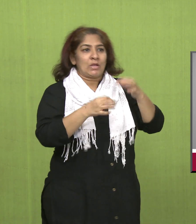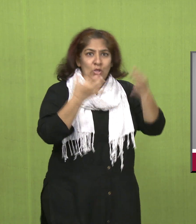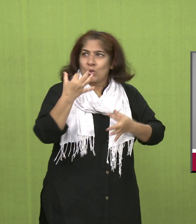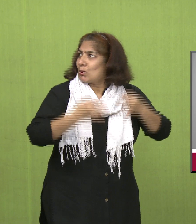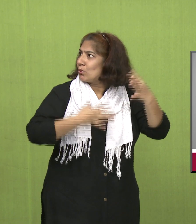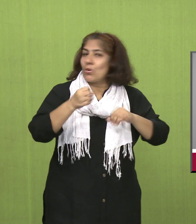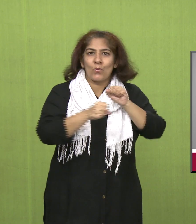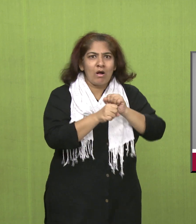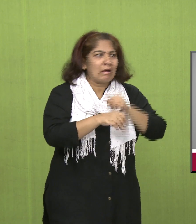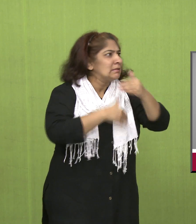people working and they are